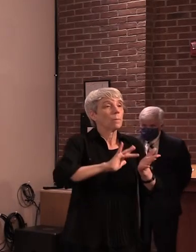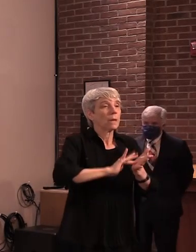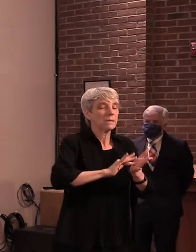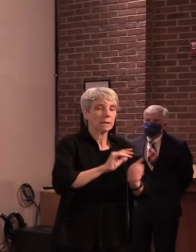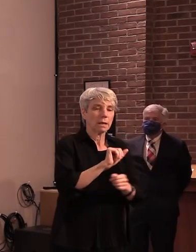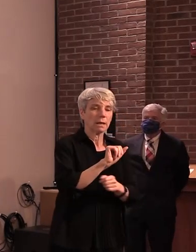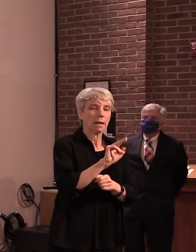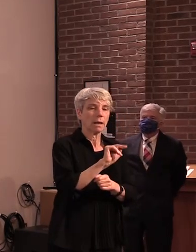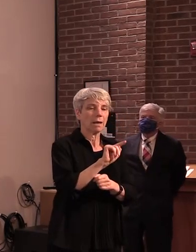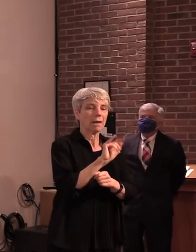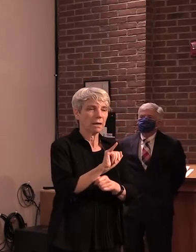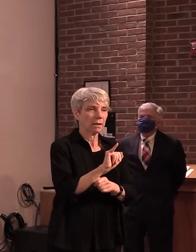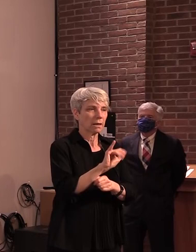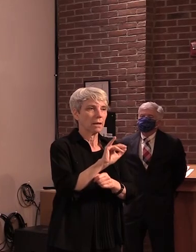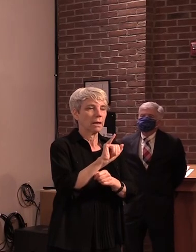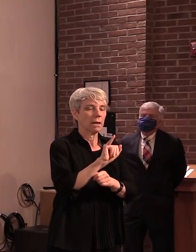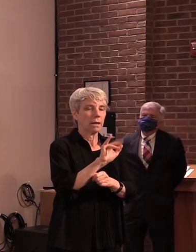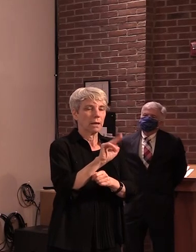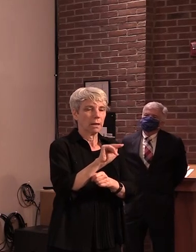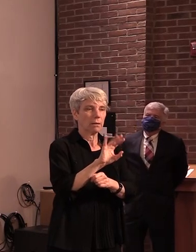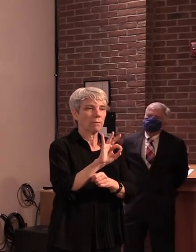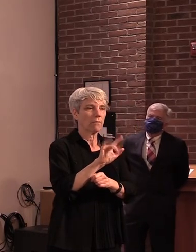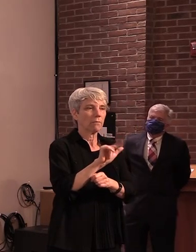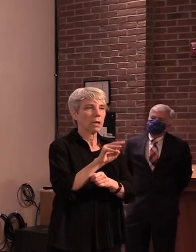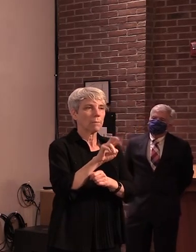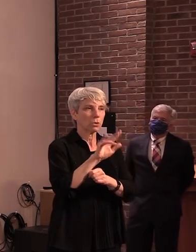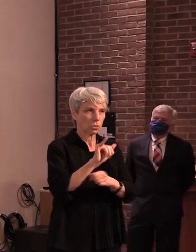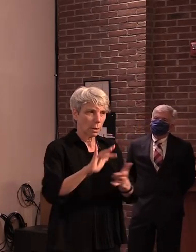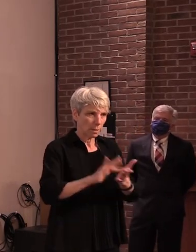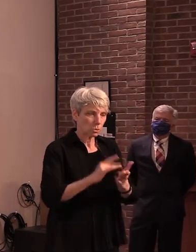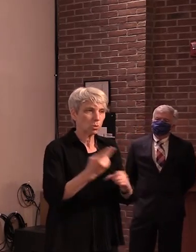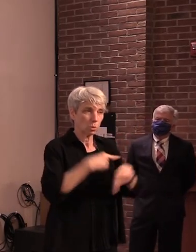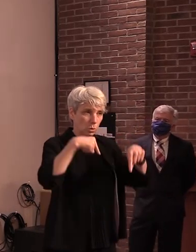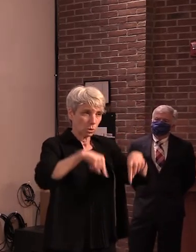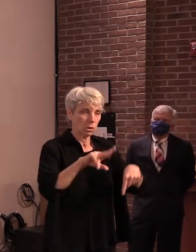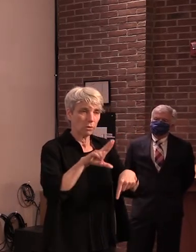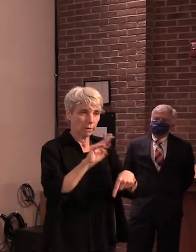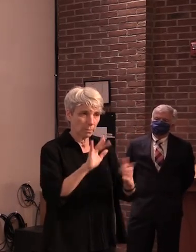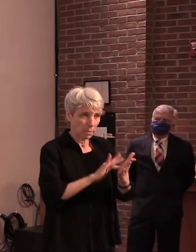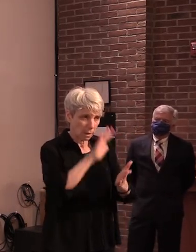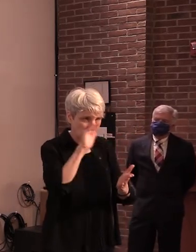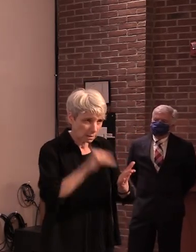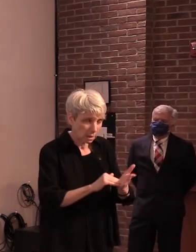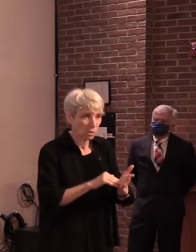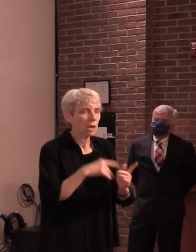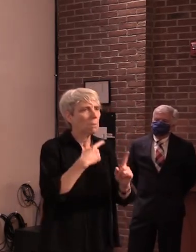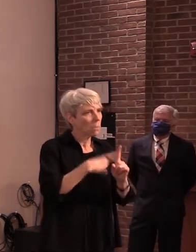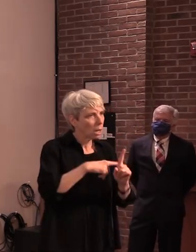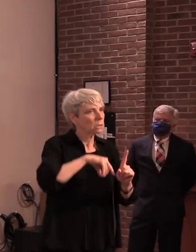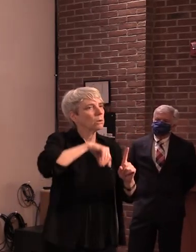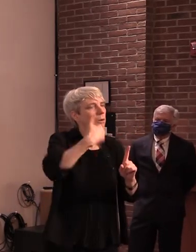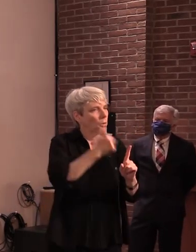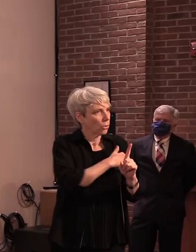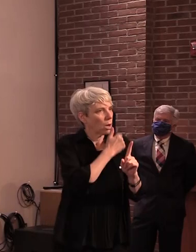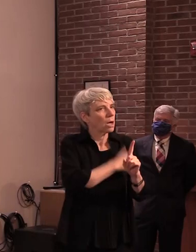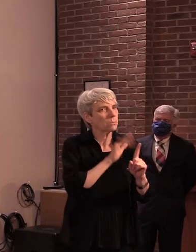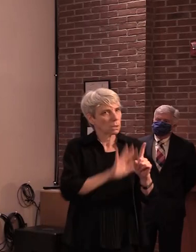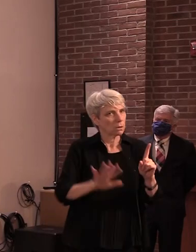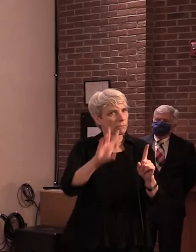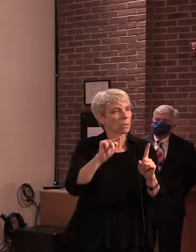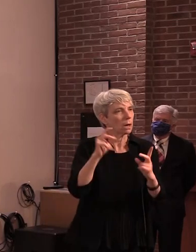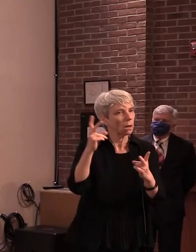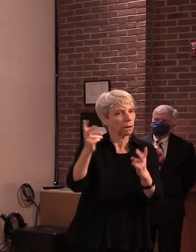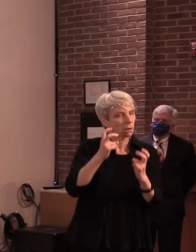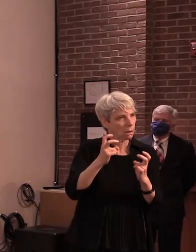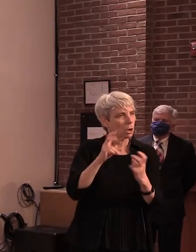at the University of Vermont Medical Center, but also, there's a protocol that's available to those around the state to try